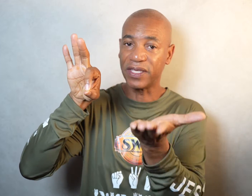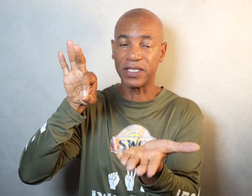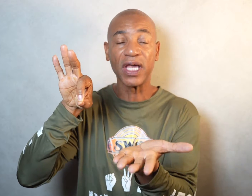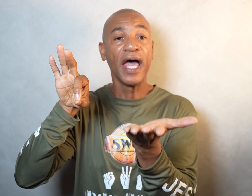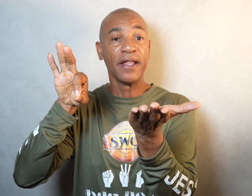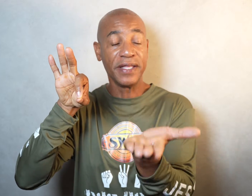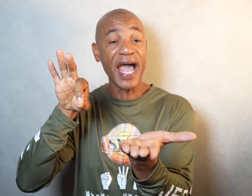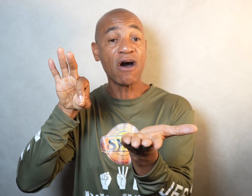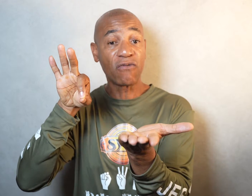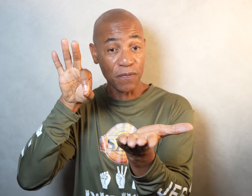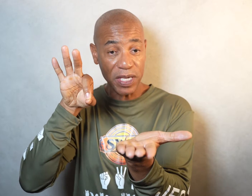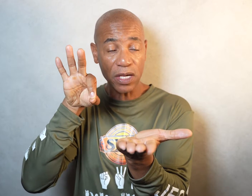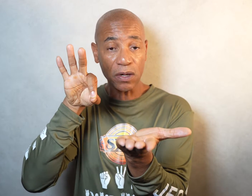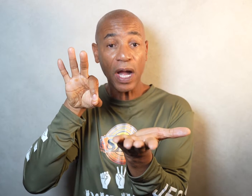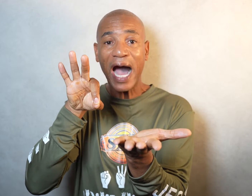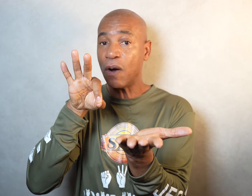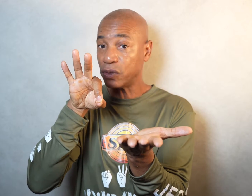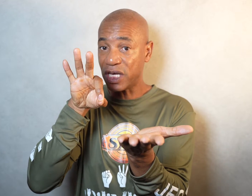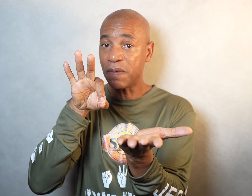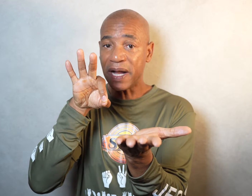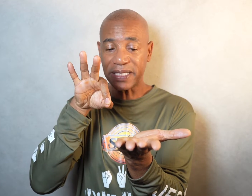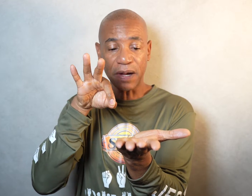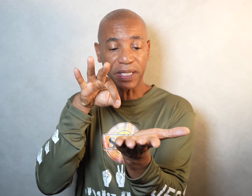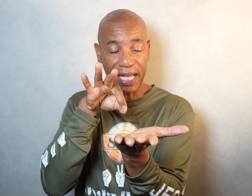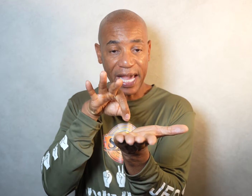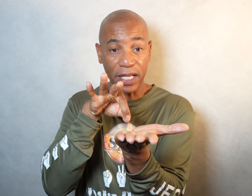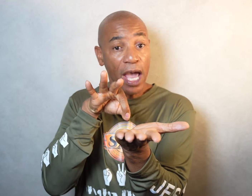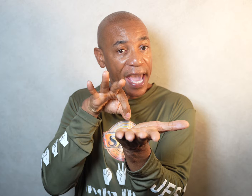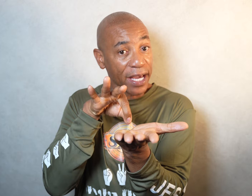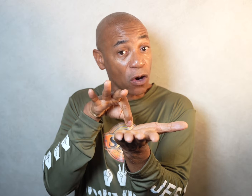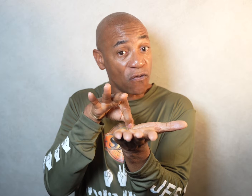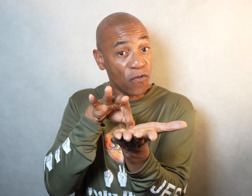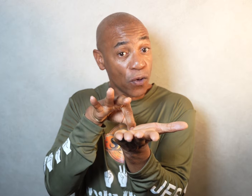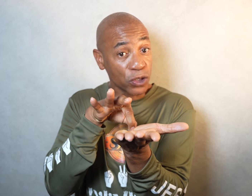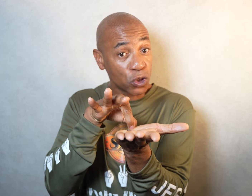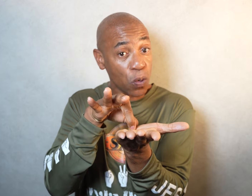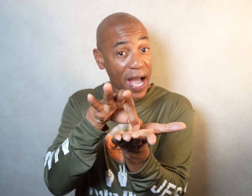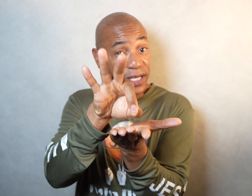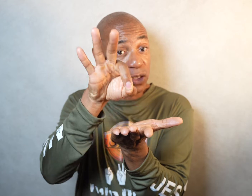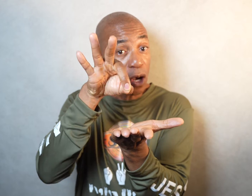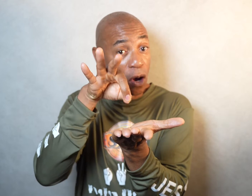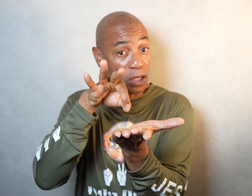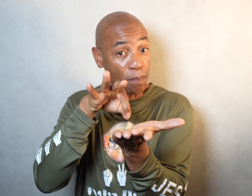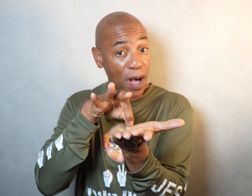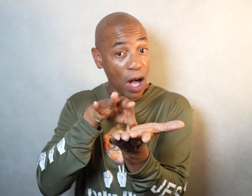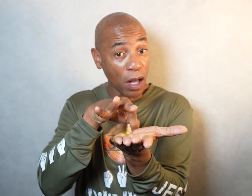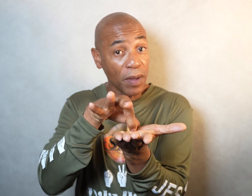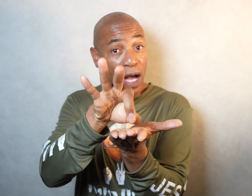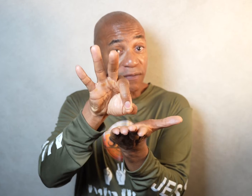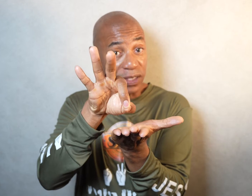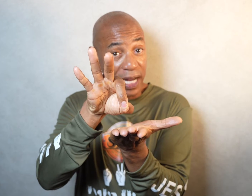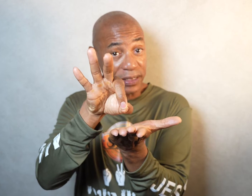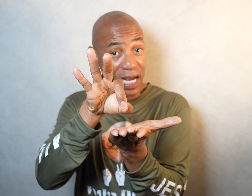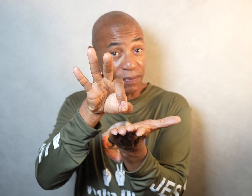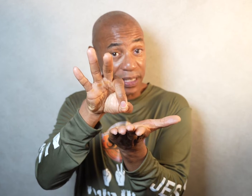this. Now from here, I will take my dominant hand and go forward twice on the palm of the non-dominant